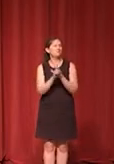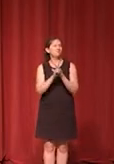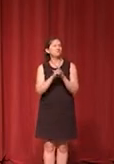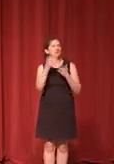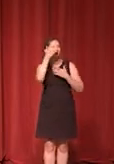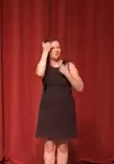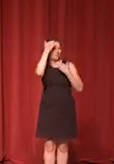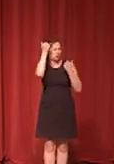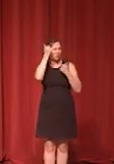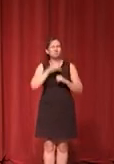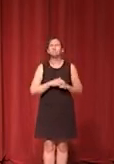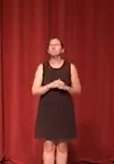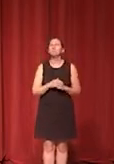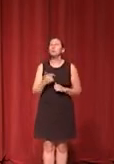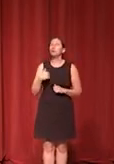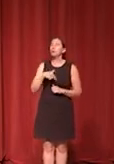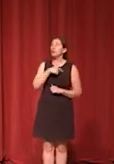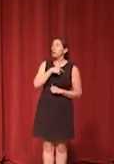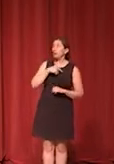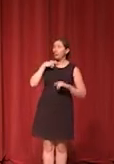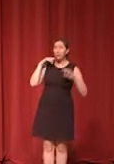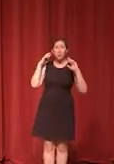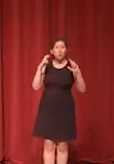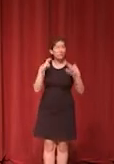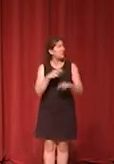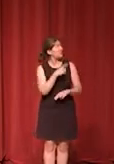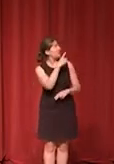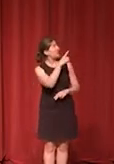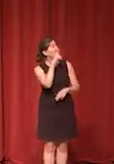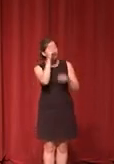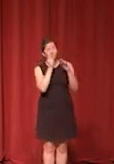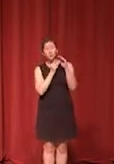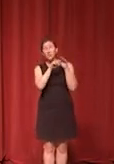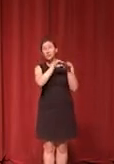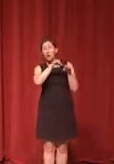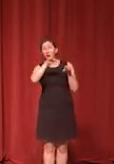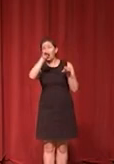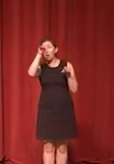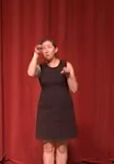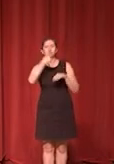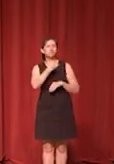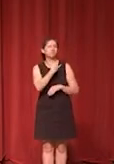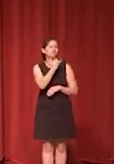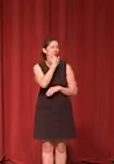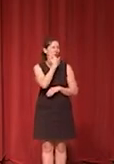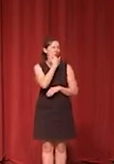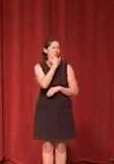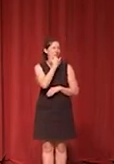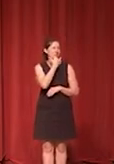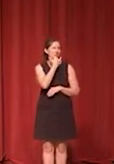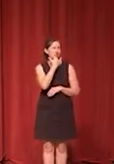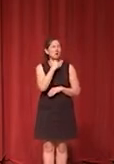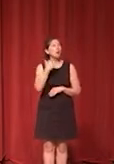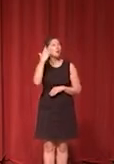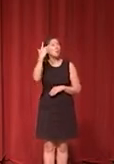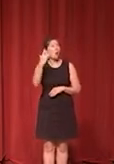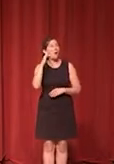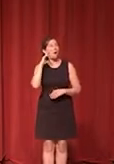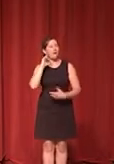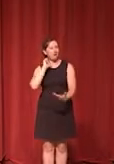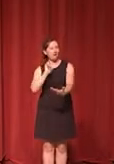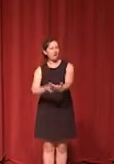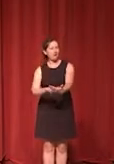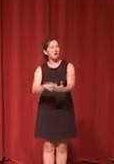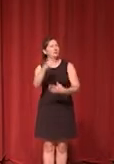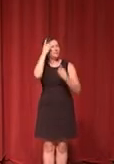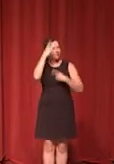predictions will be wrong by looking at these new therapies that we have, by identifying the disease earlier, and by